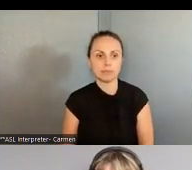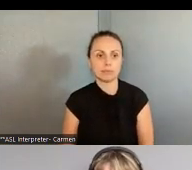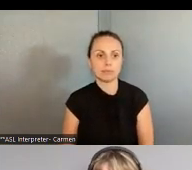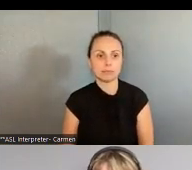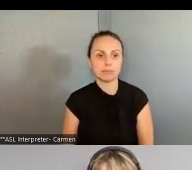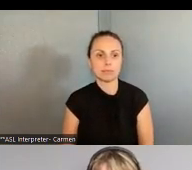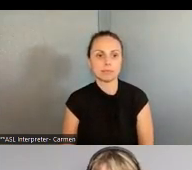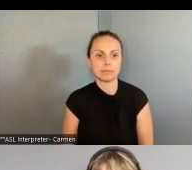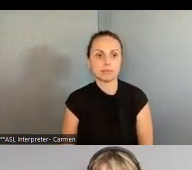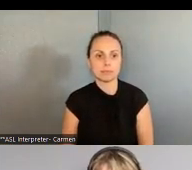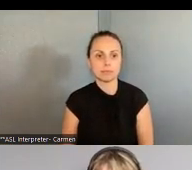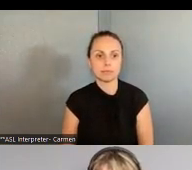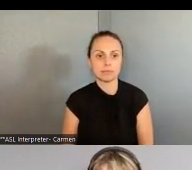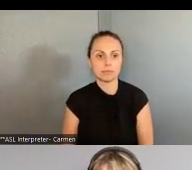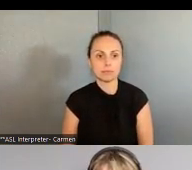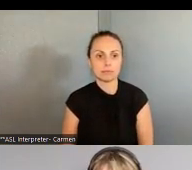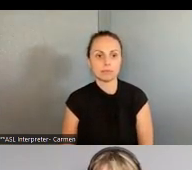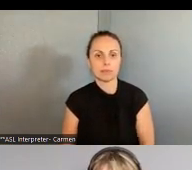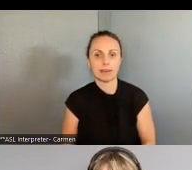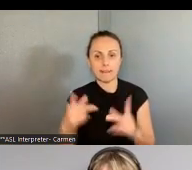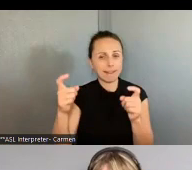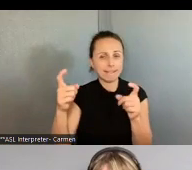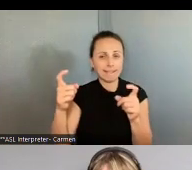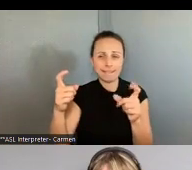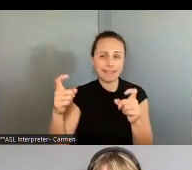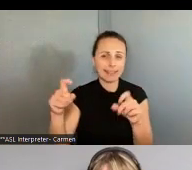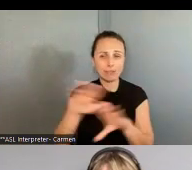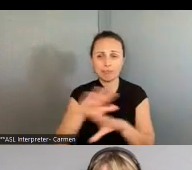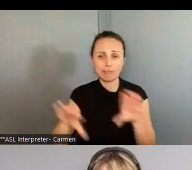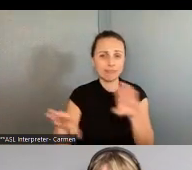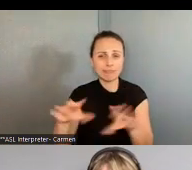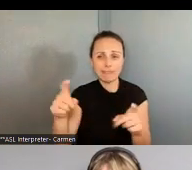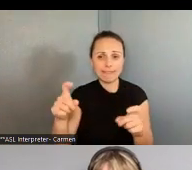Hey. And we go fast.